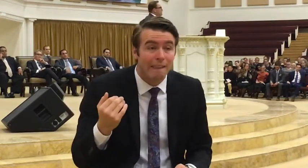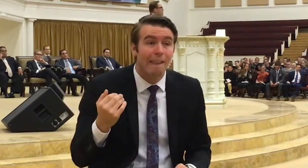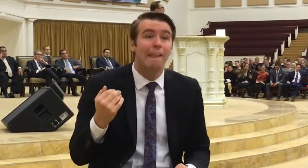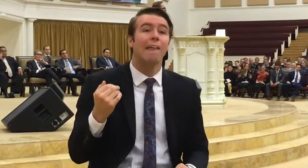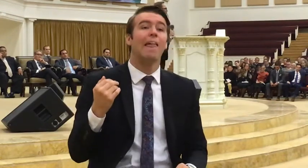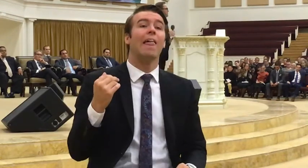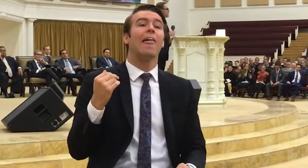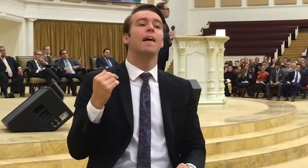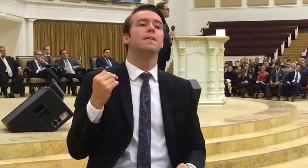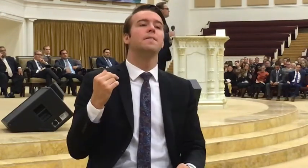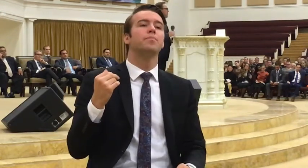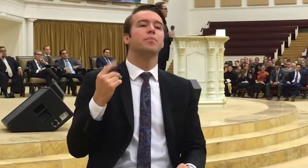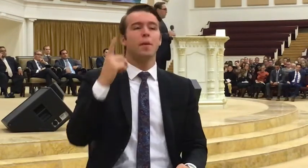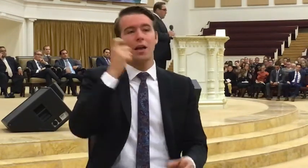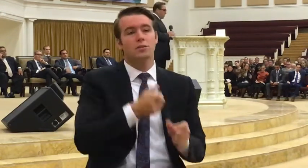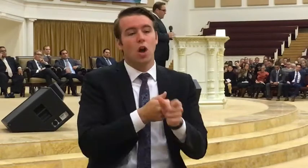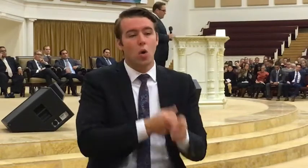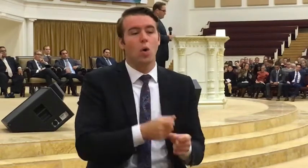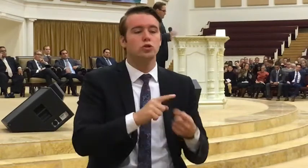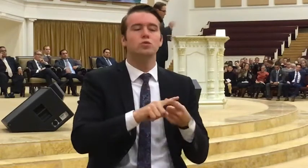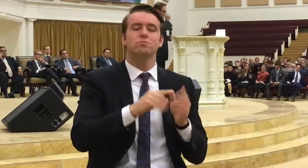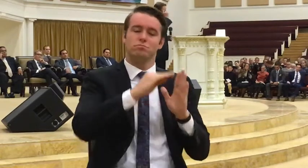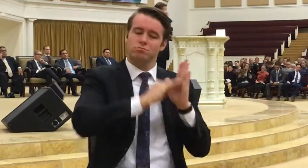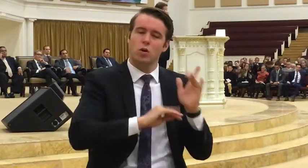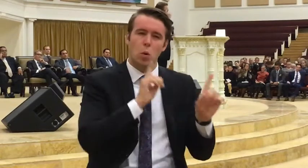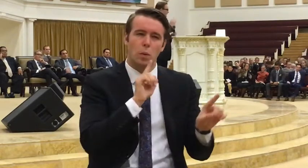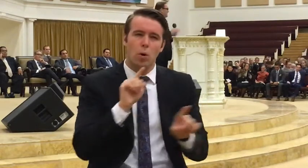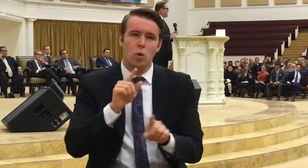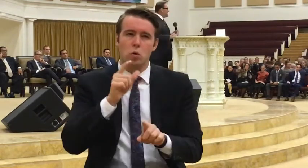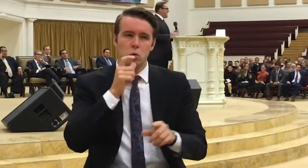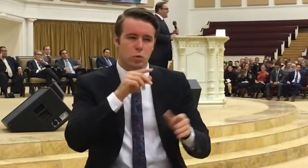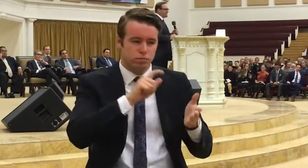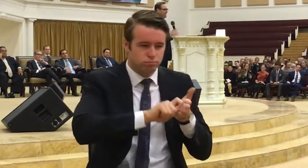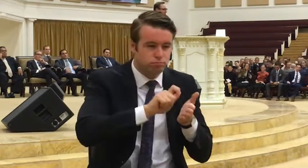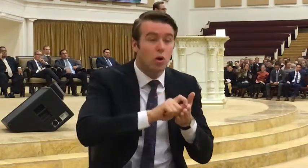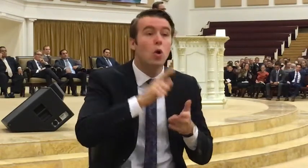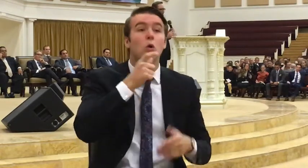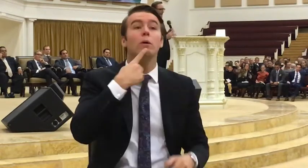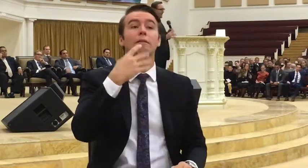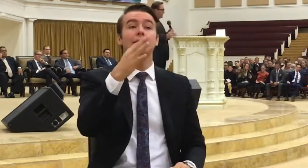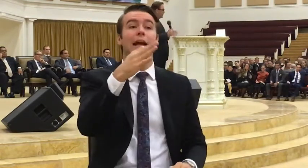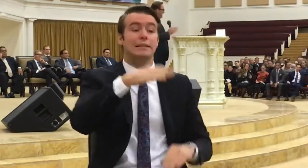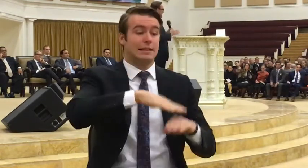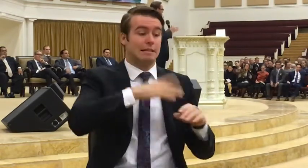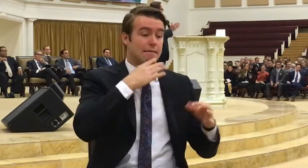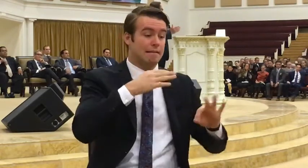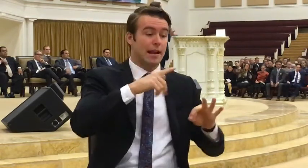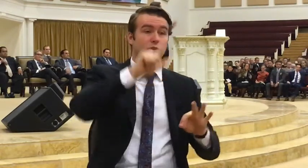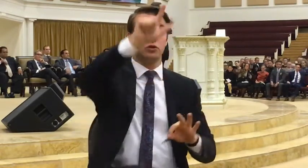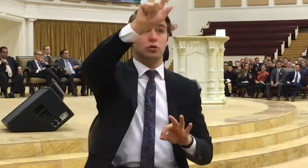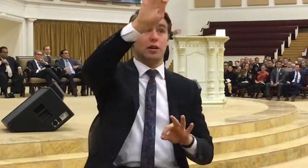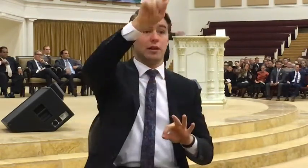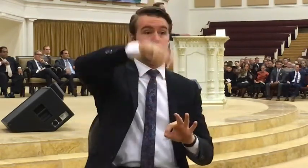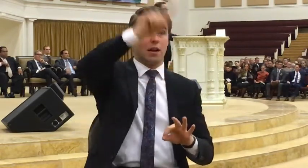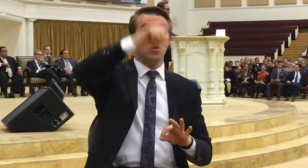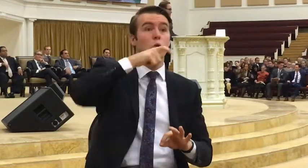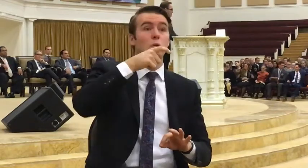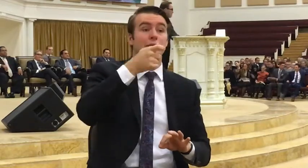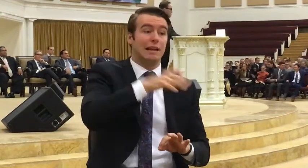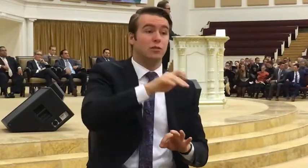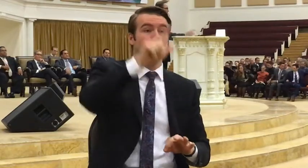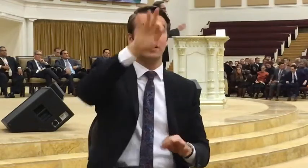According to the George Barna Report, I want everybody that's 19 to 29, if you're 19 to 29, would you stand up?